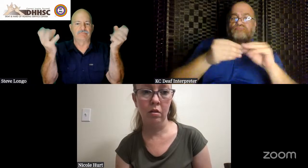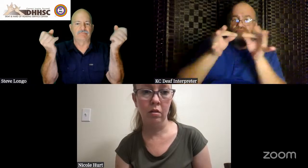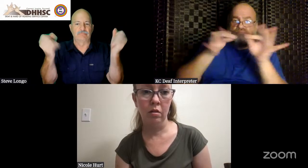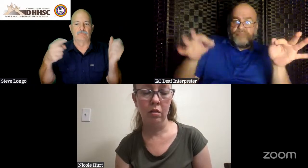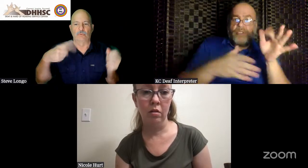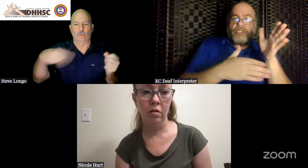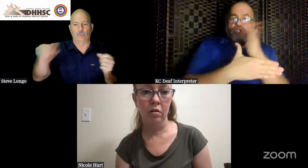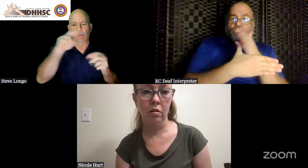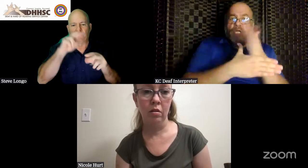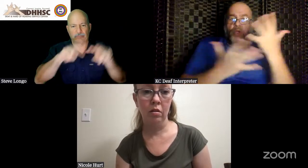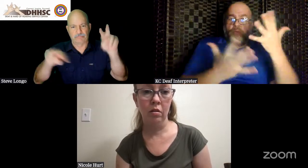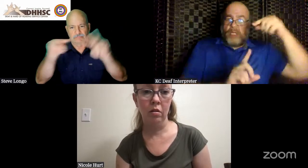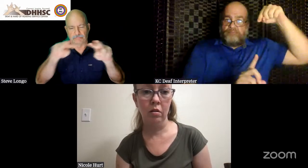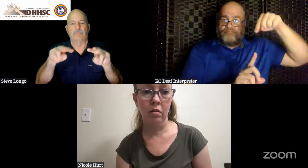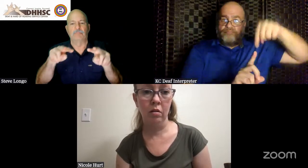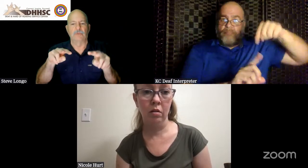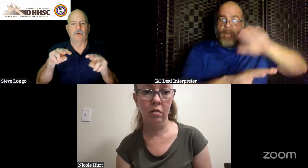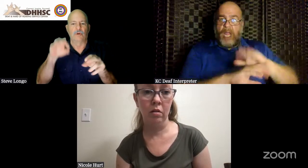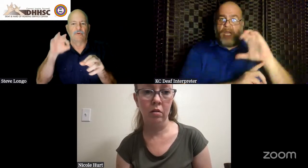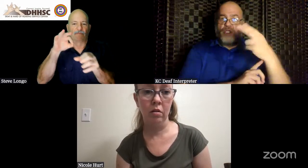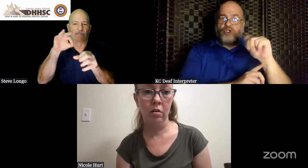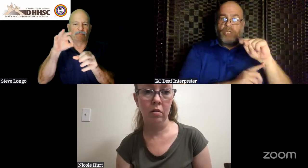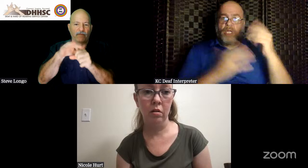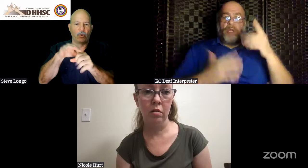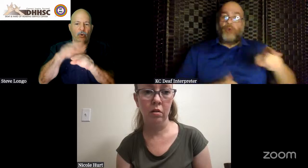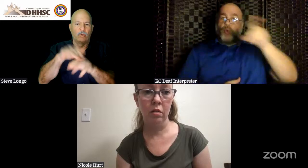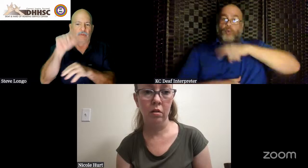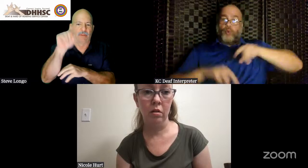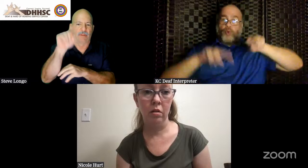is saying, we will